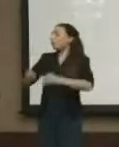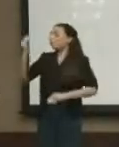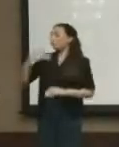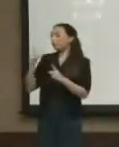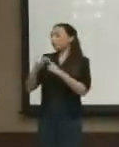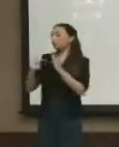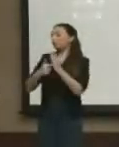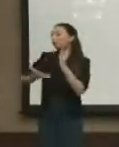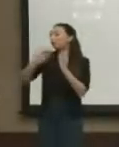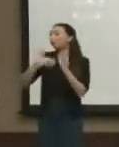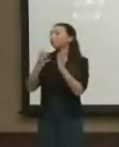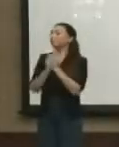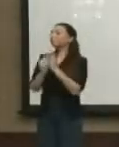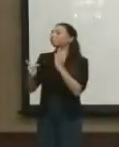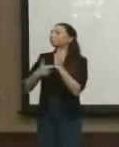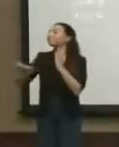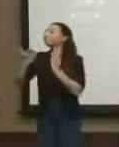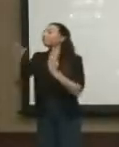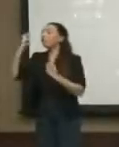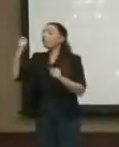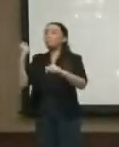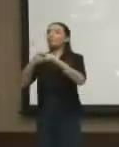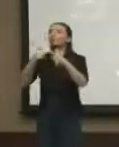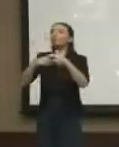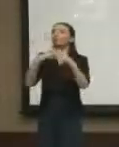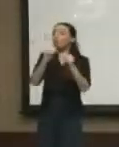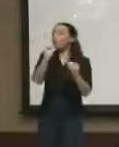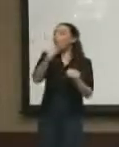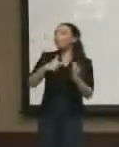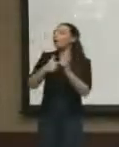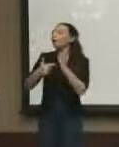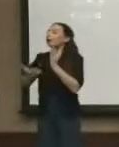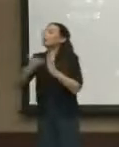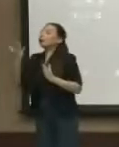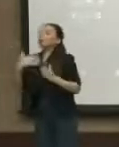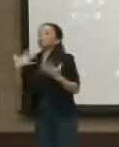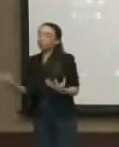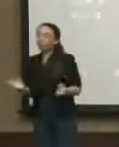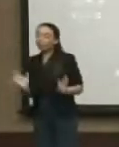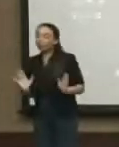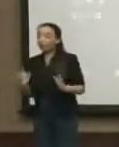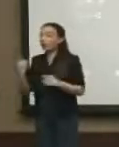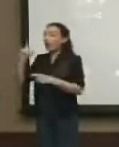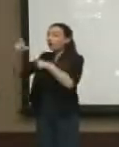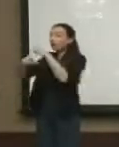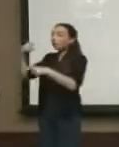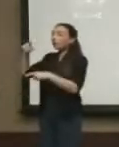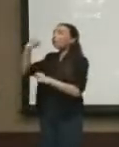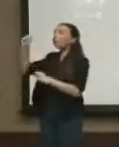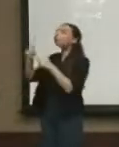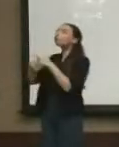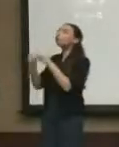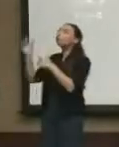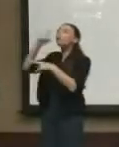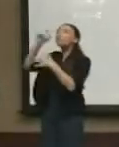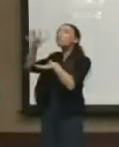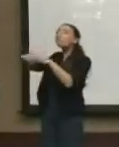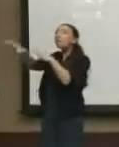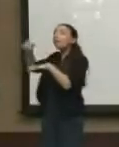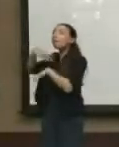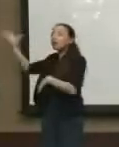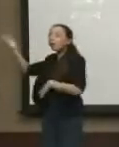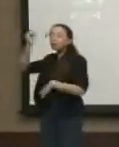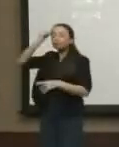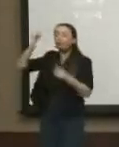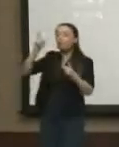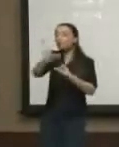without the support of the industries. If I'm able to understand from the industries, what are their plans, what are their numbers, some of the industries are coming